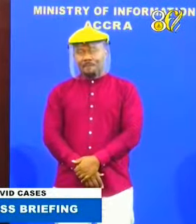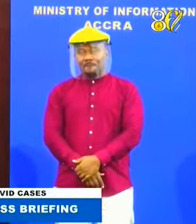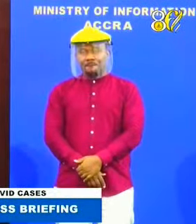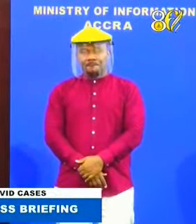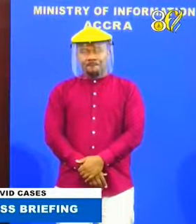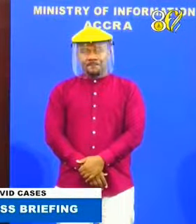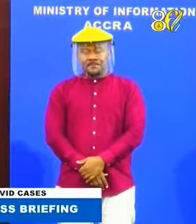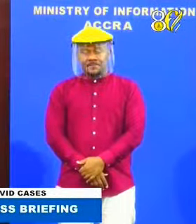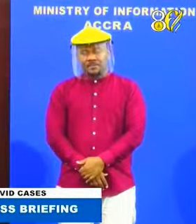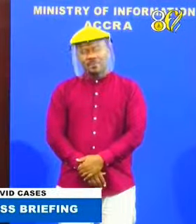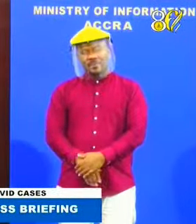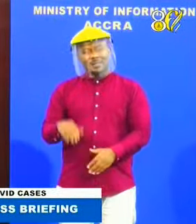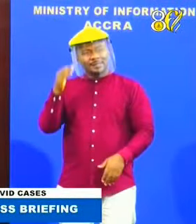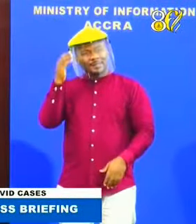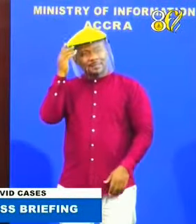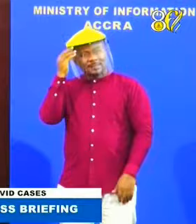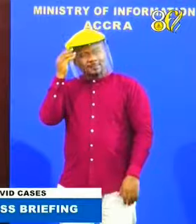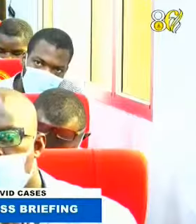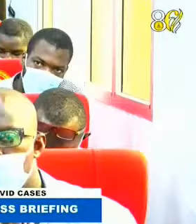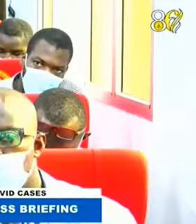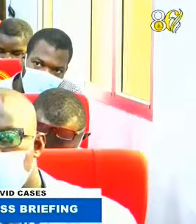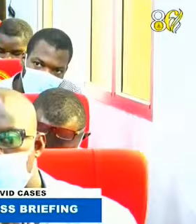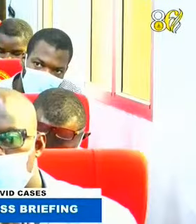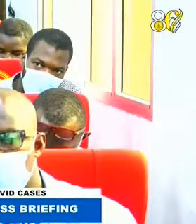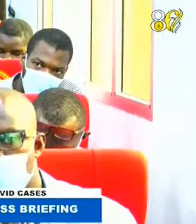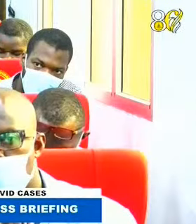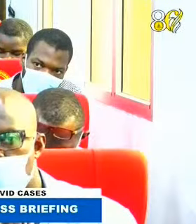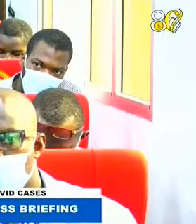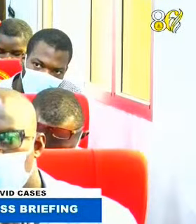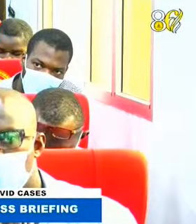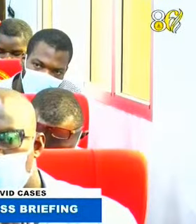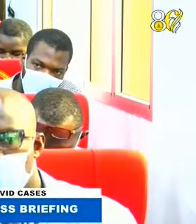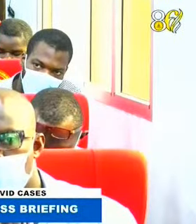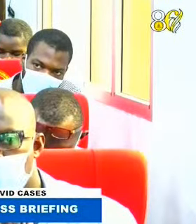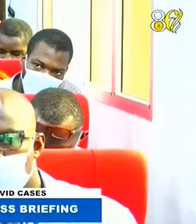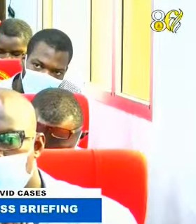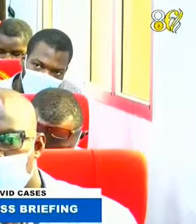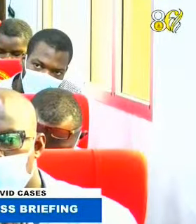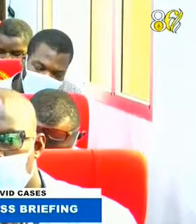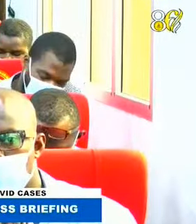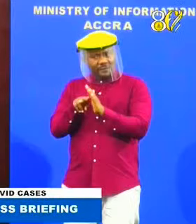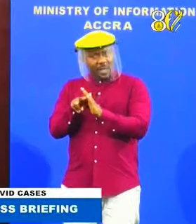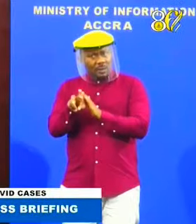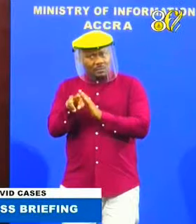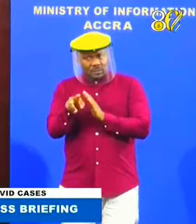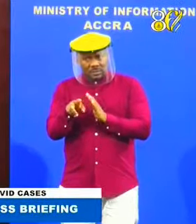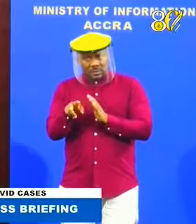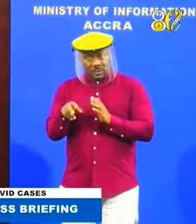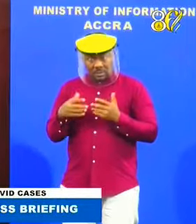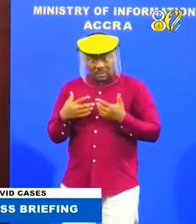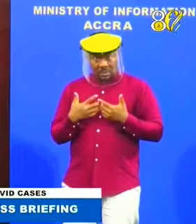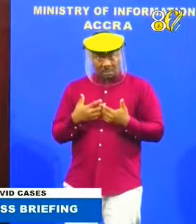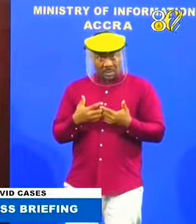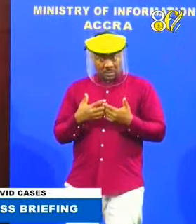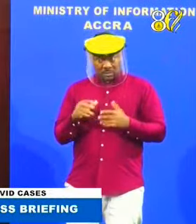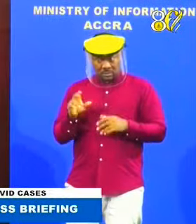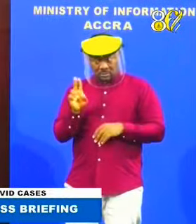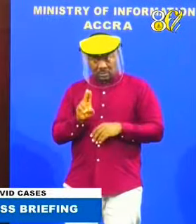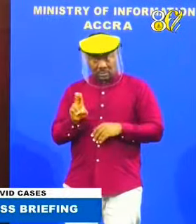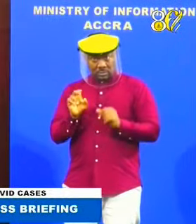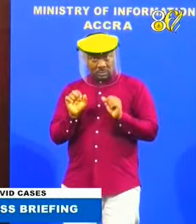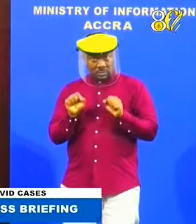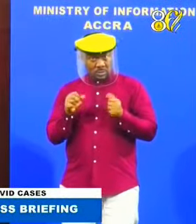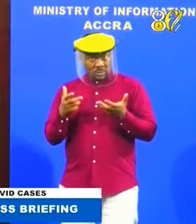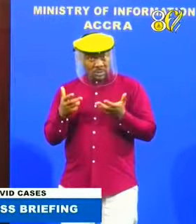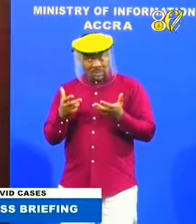I know there are questions about what about the circulating strains? Can this device detect? I can assure you that the test kits that people are